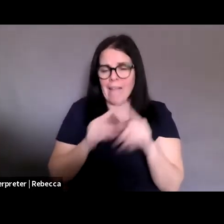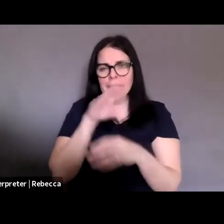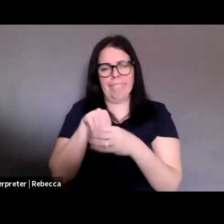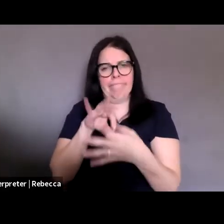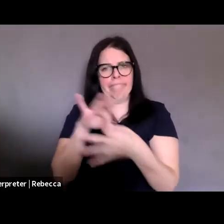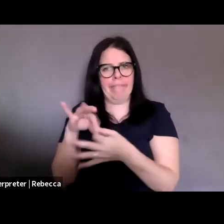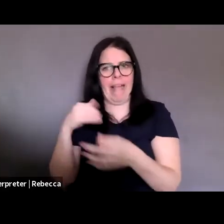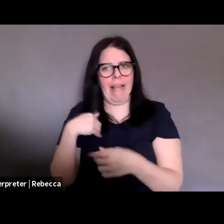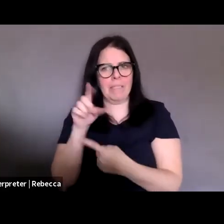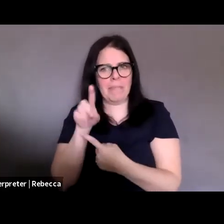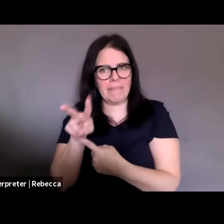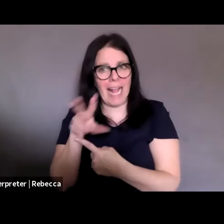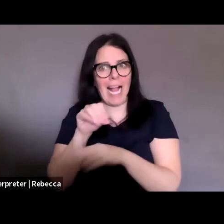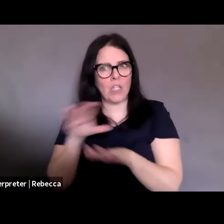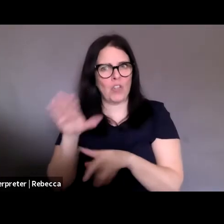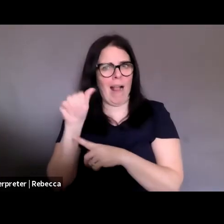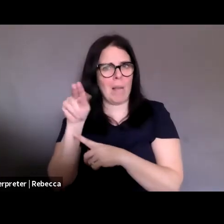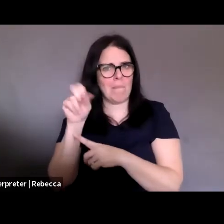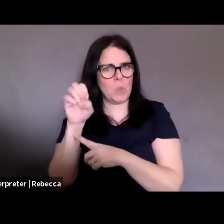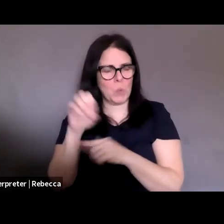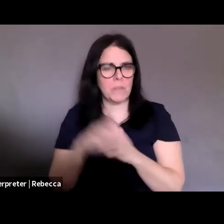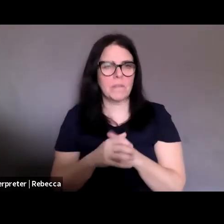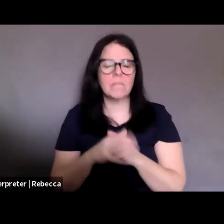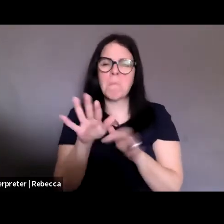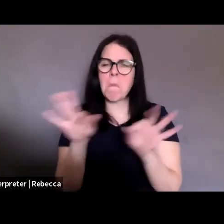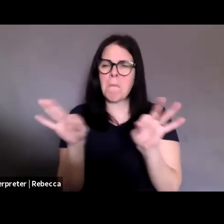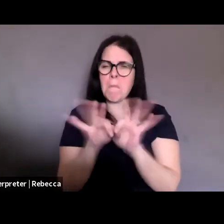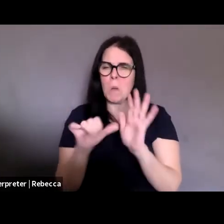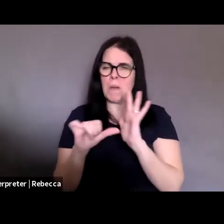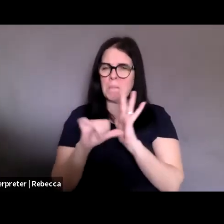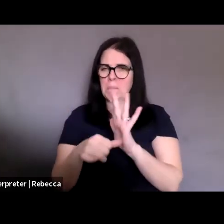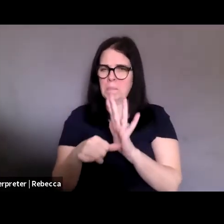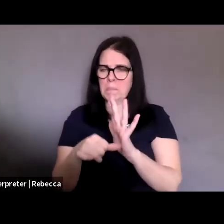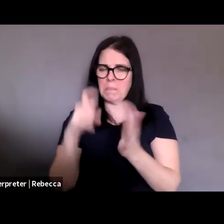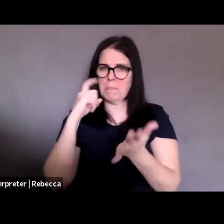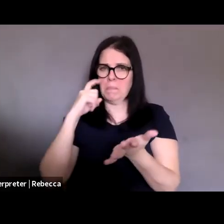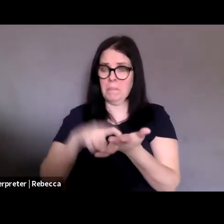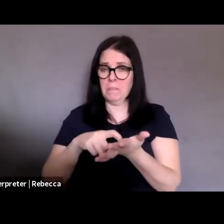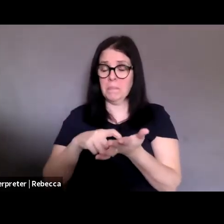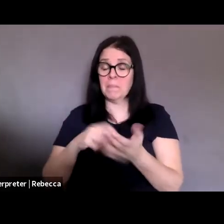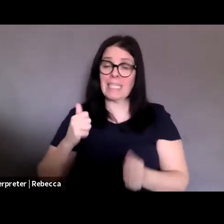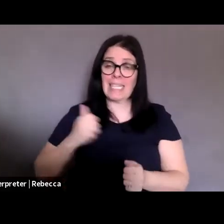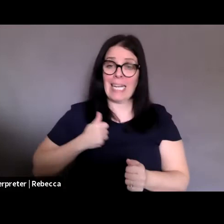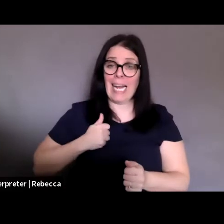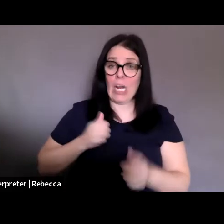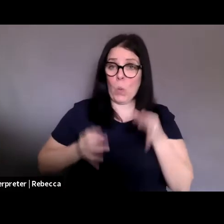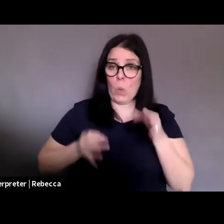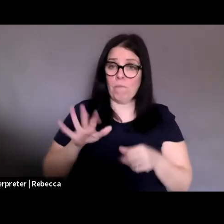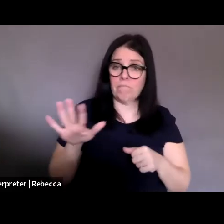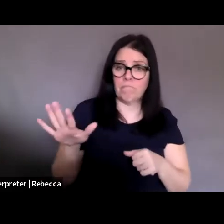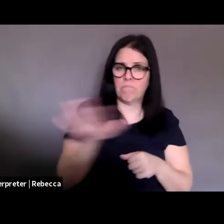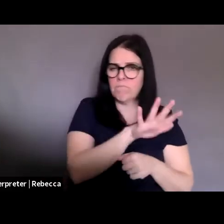Now, it's important to note, first of all, that Canadian courts fail to make alienation claims